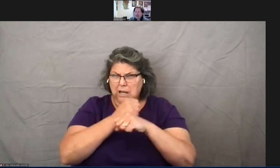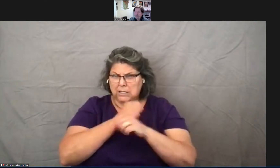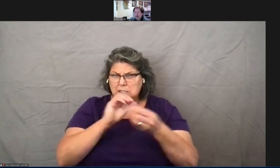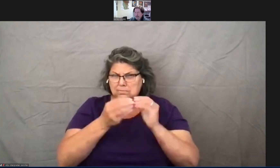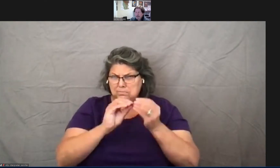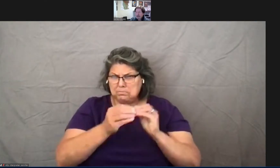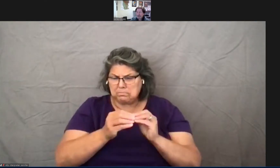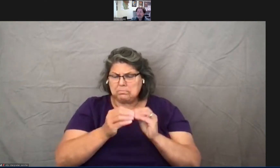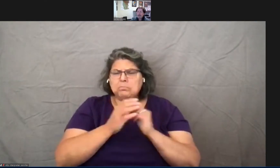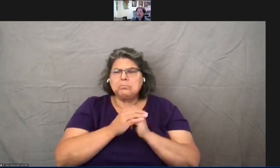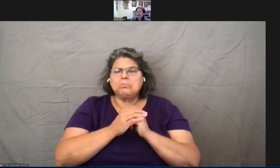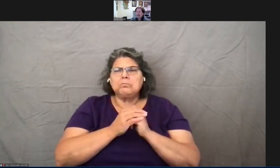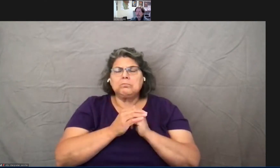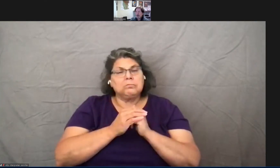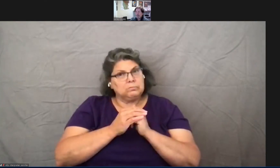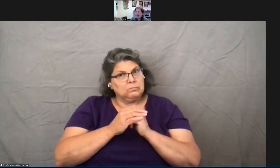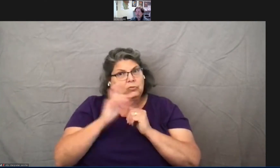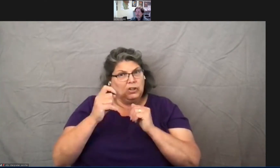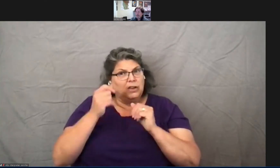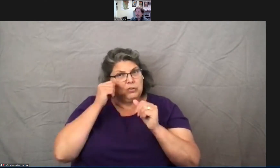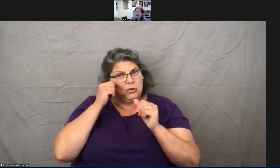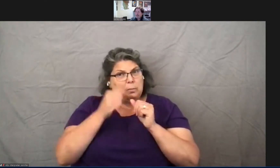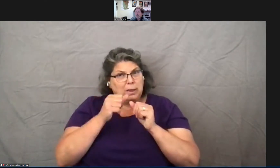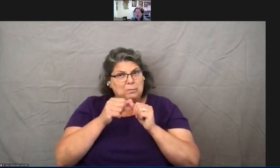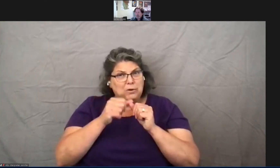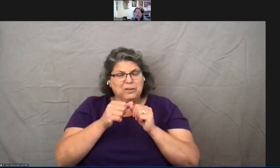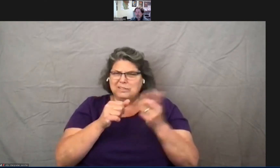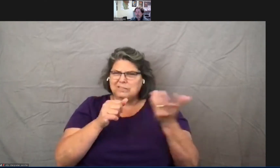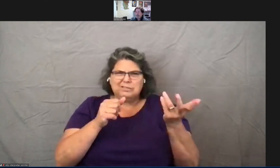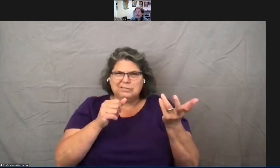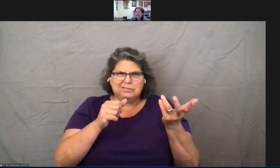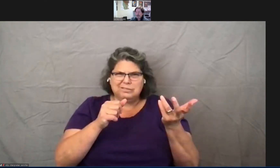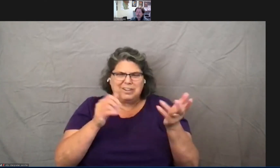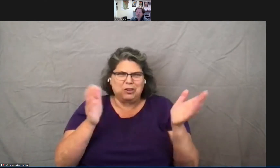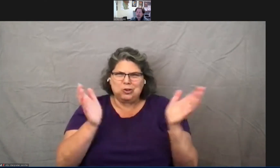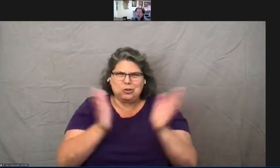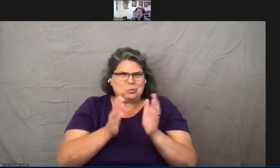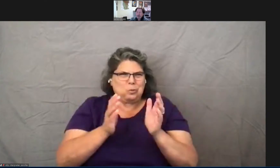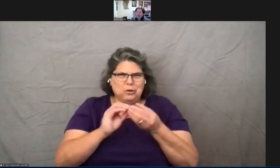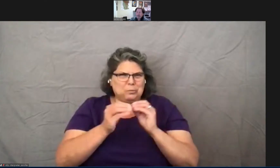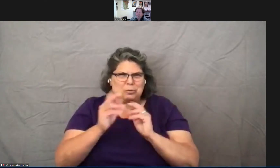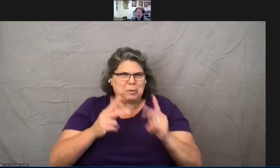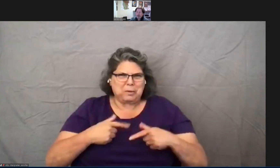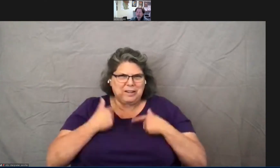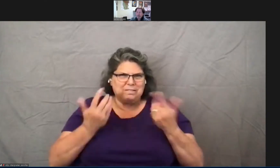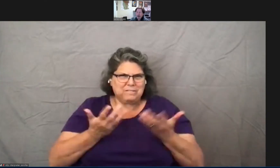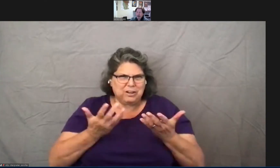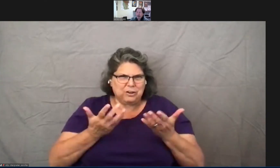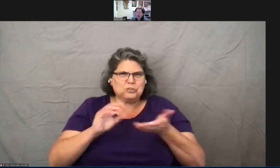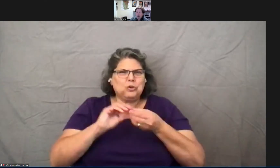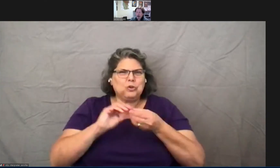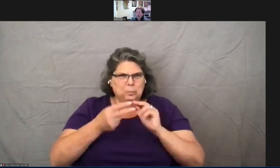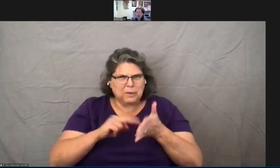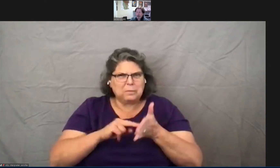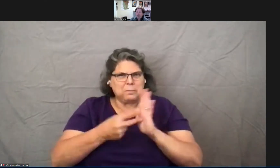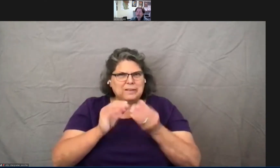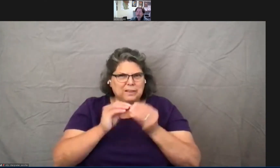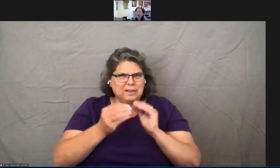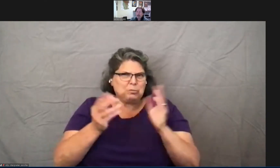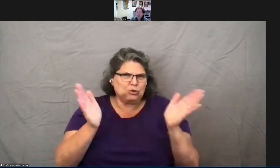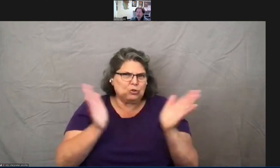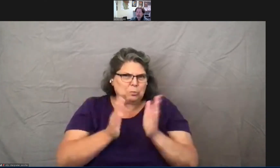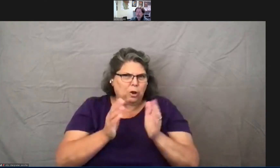you have to take into consideration that it's a small population, small numbers. So the numbers of people who have gotten